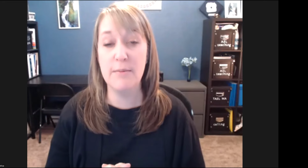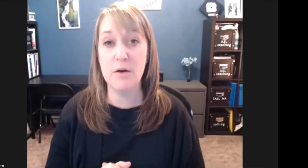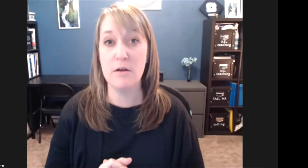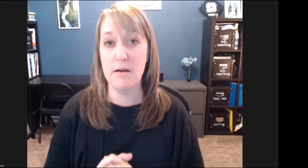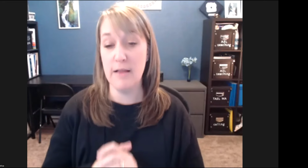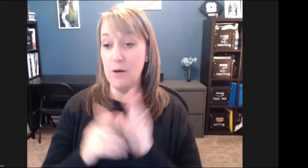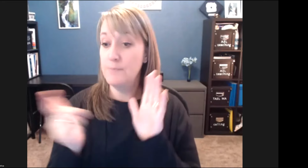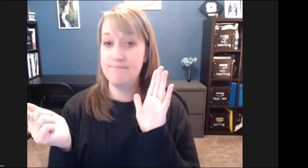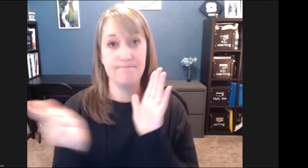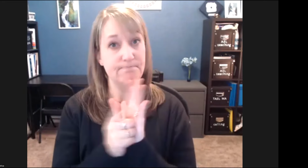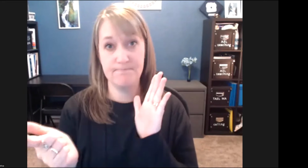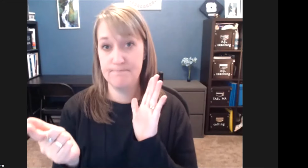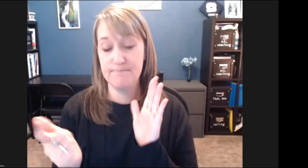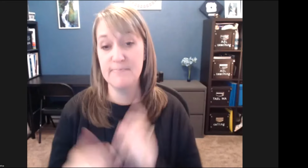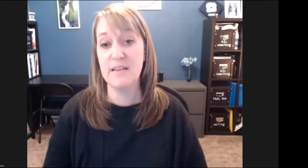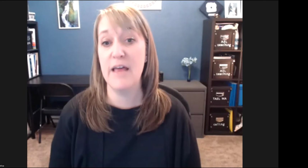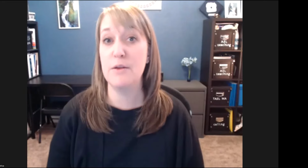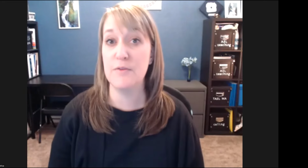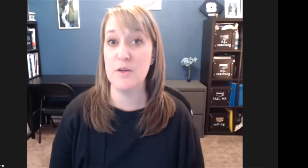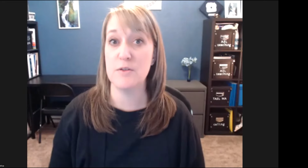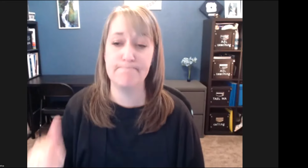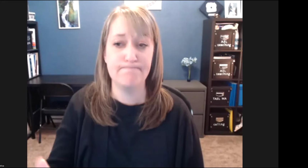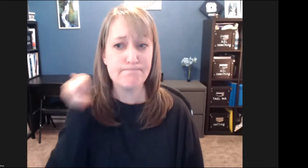prohibit or not allow, and then refuse.